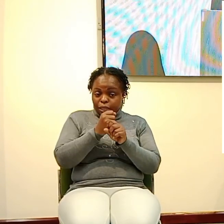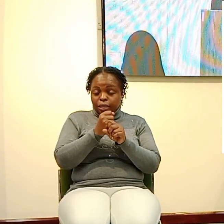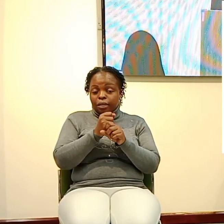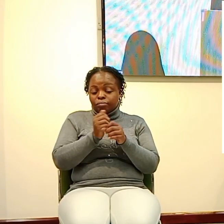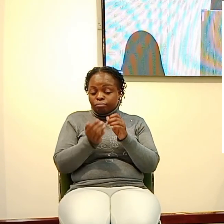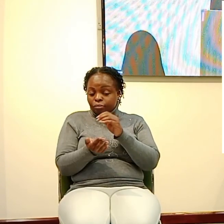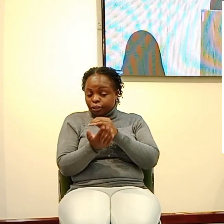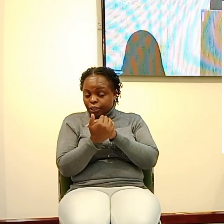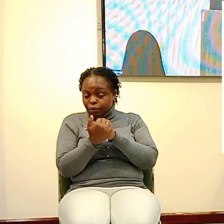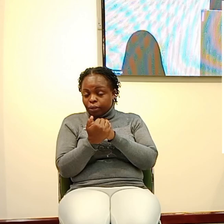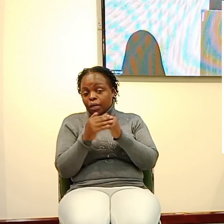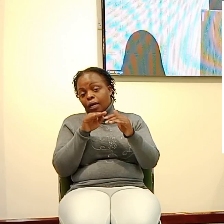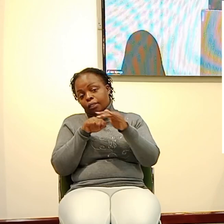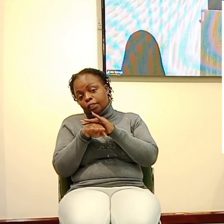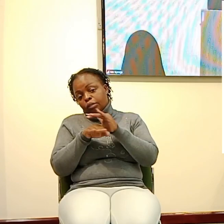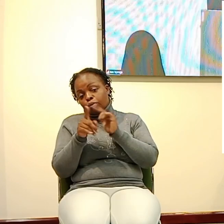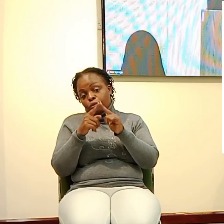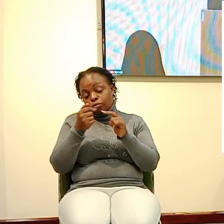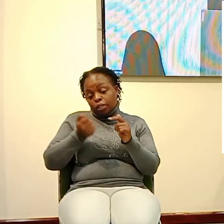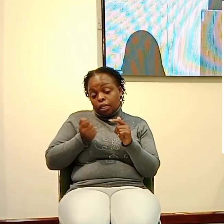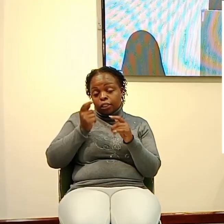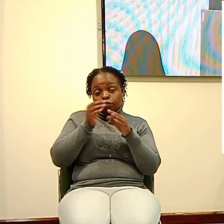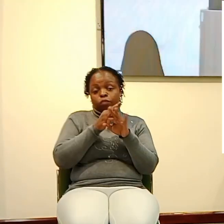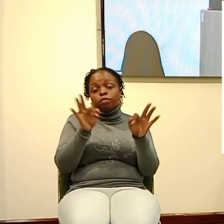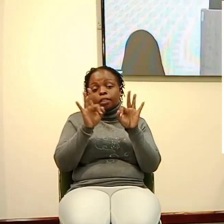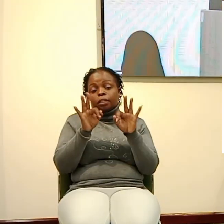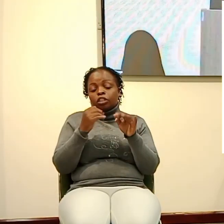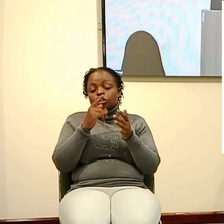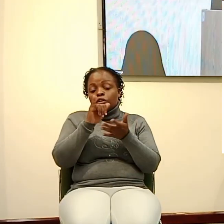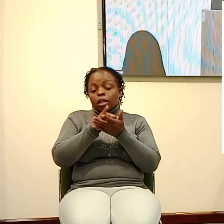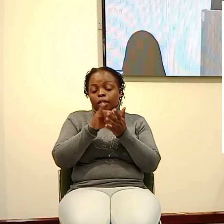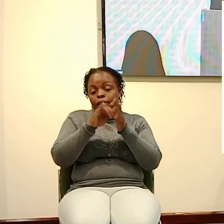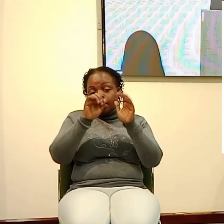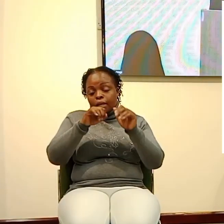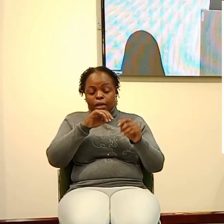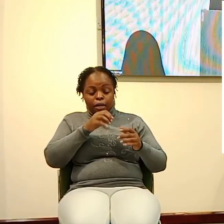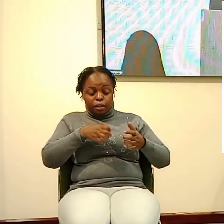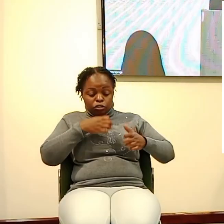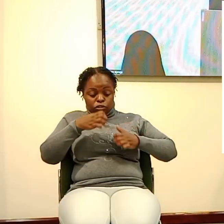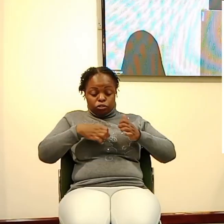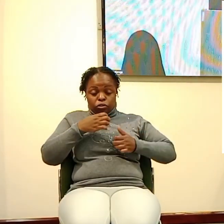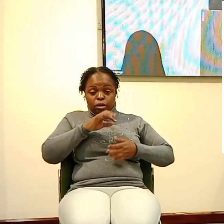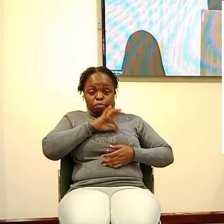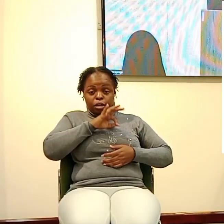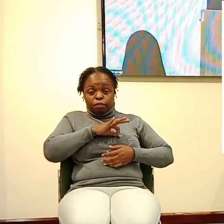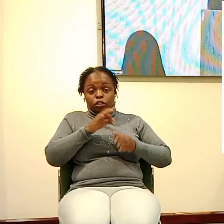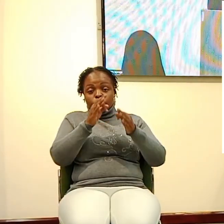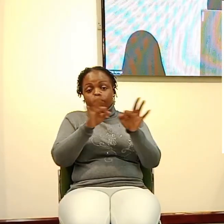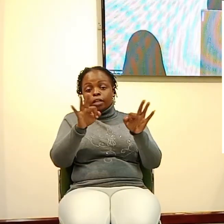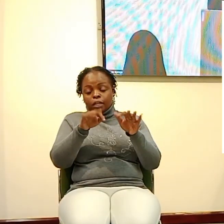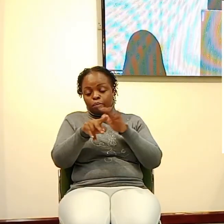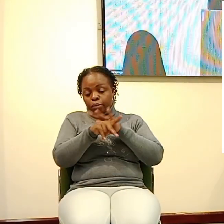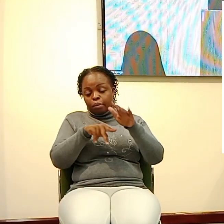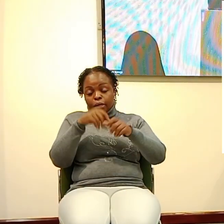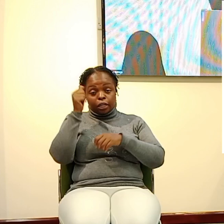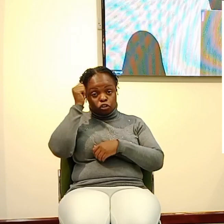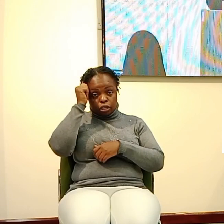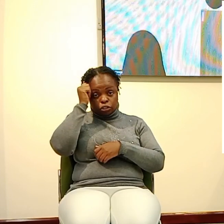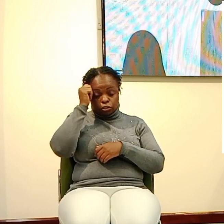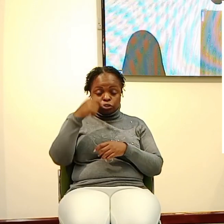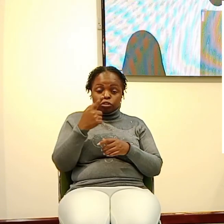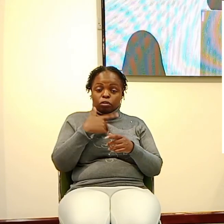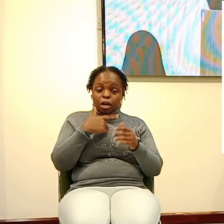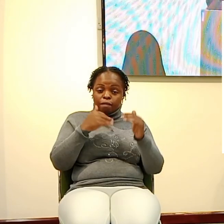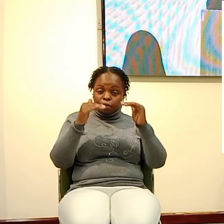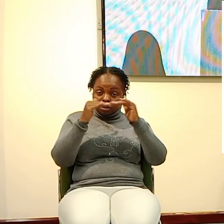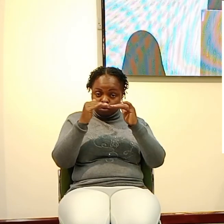accessible to girls for free, so that they can enjoy the benefits of that free primary education. So we have